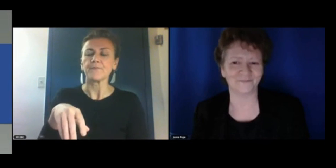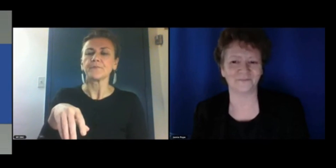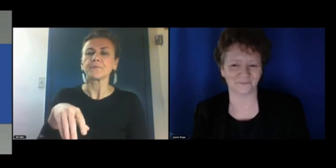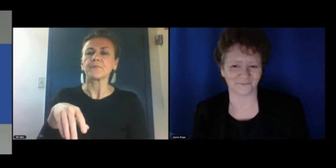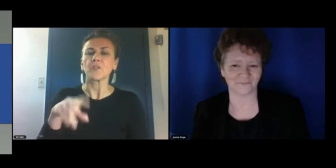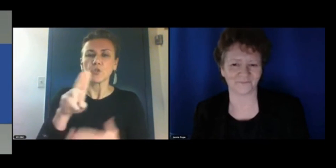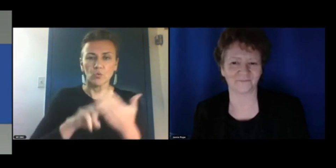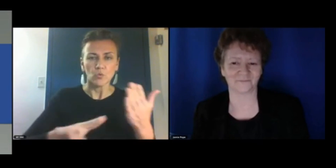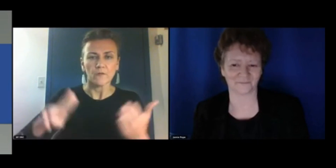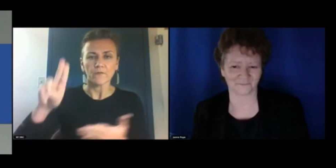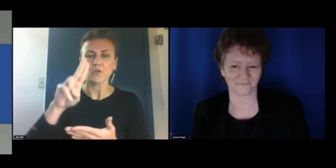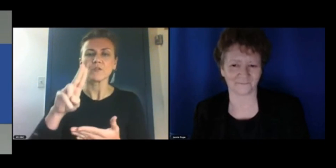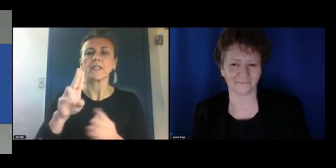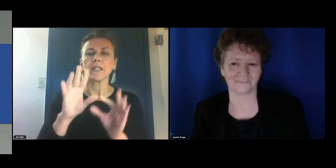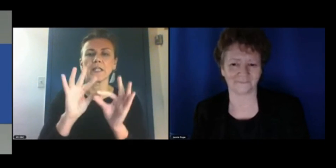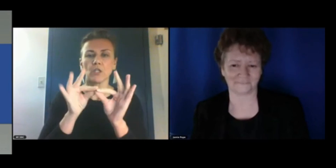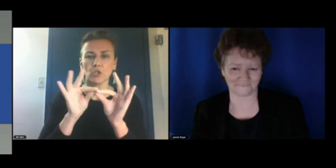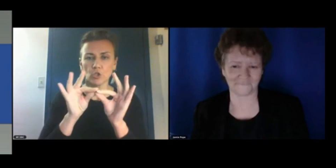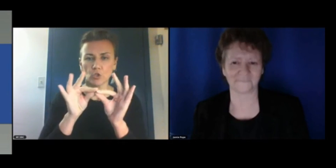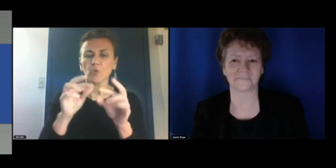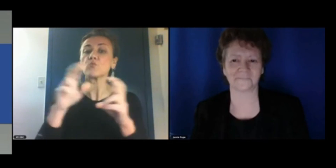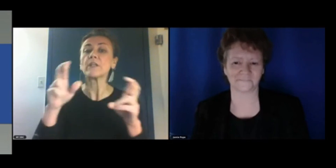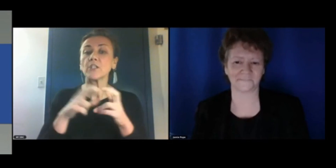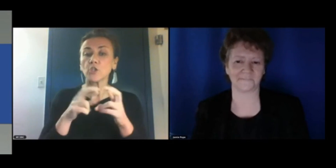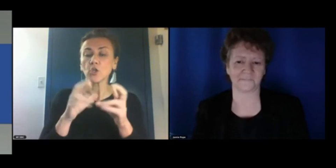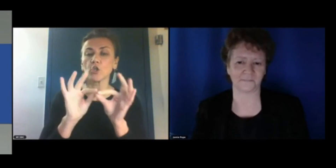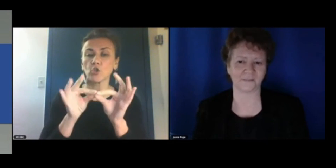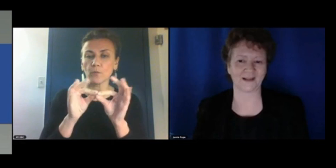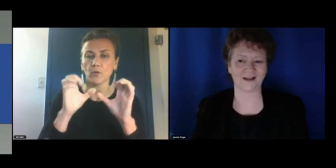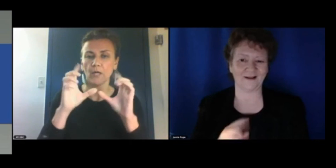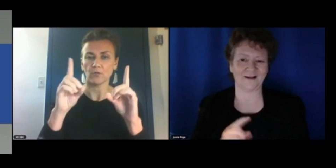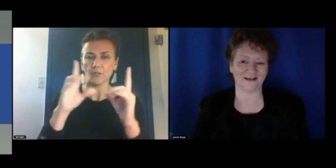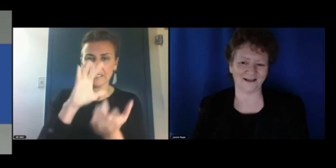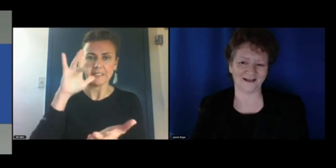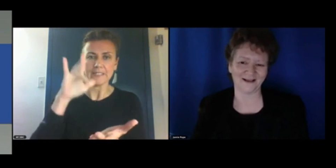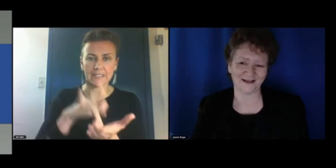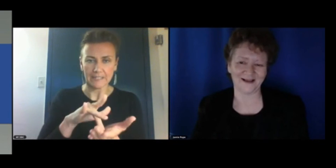And it was approved under Northeastern University,